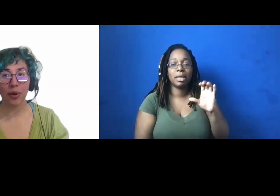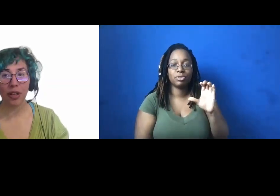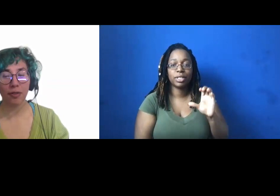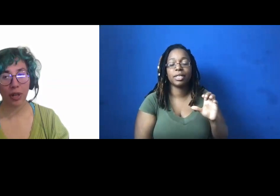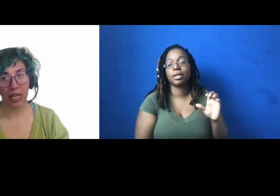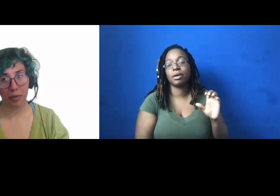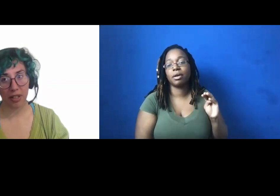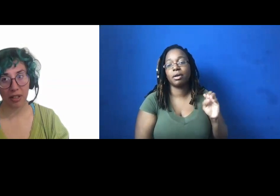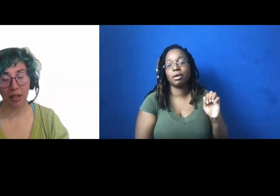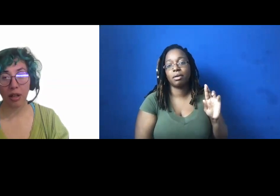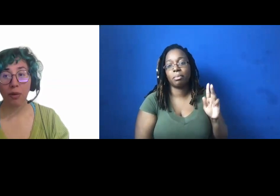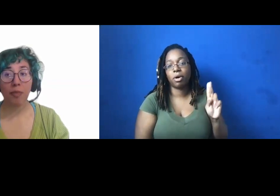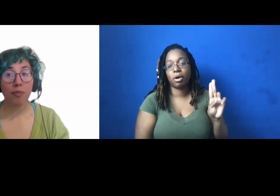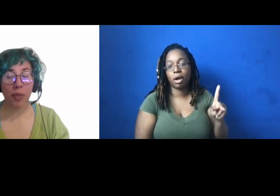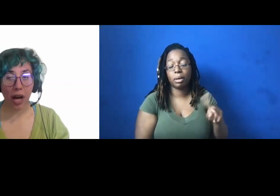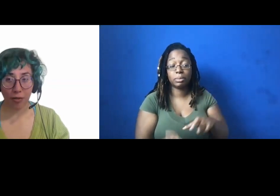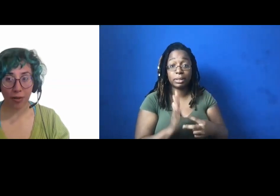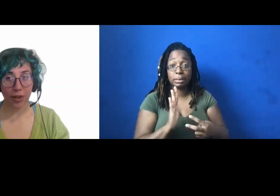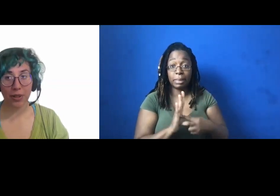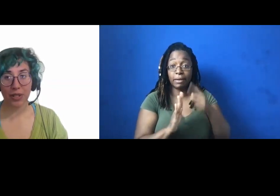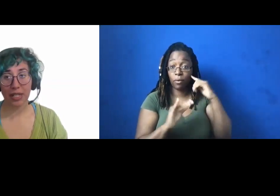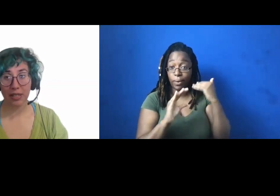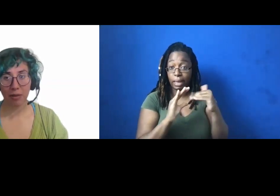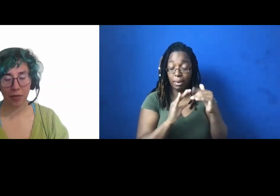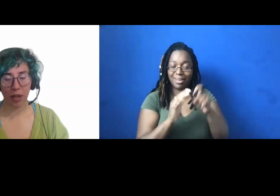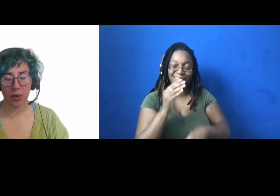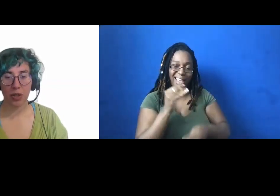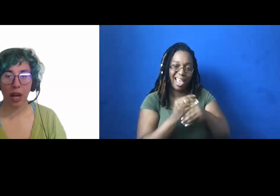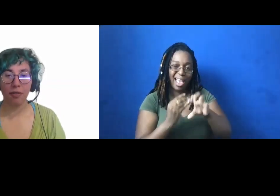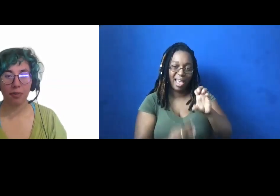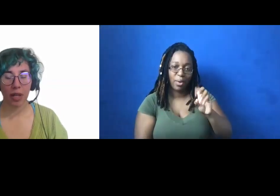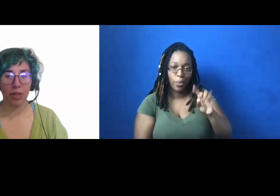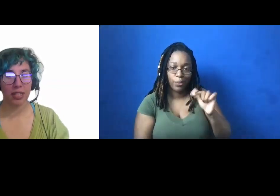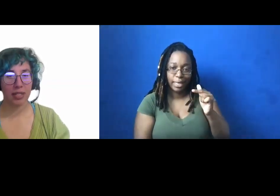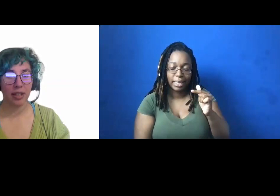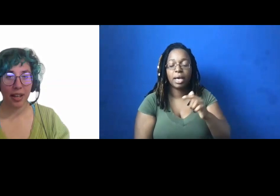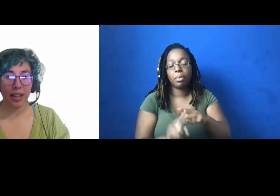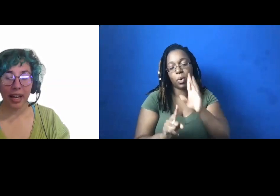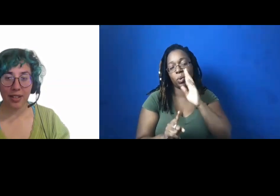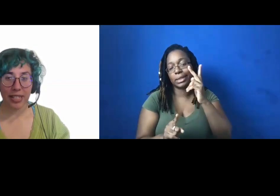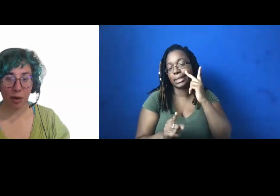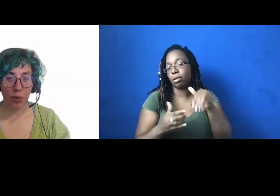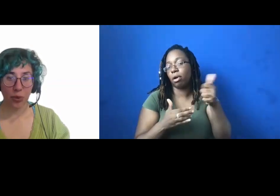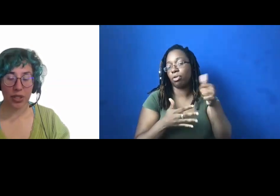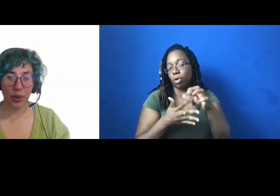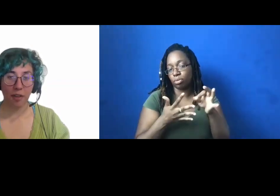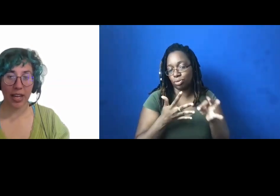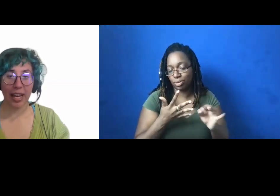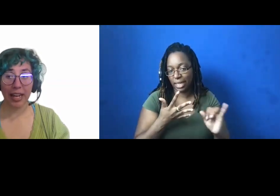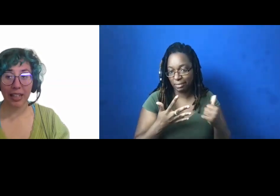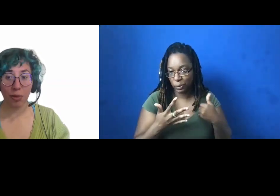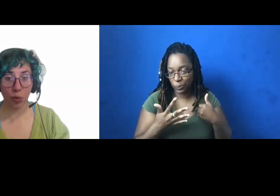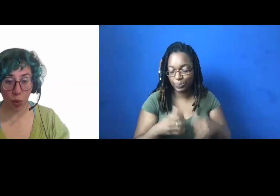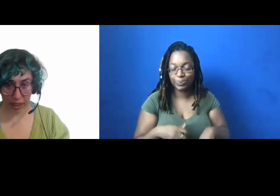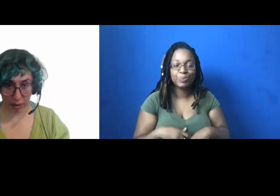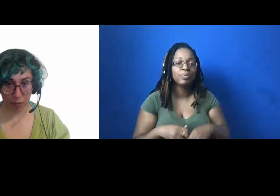of coding for emailing. However, we're going to discuss some of the options you have up next. As our example, we do have a